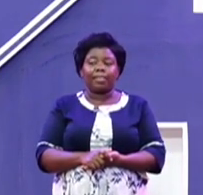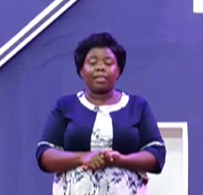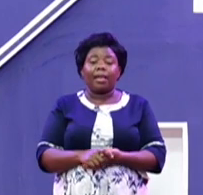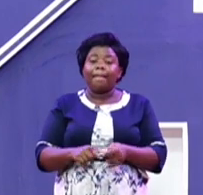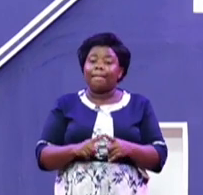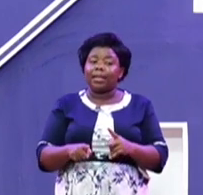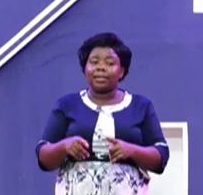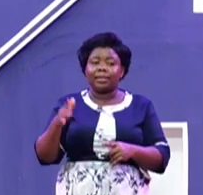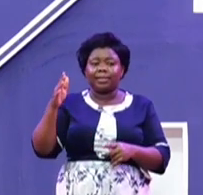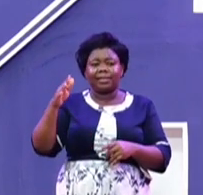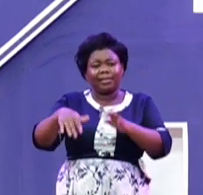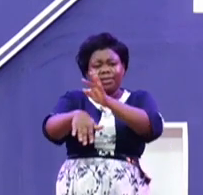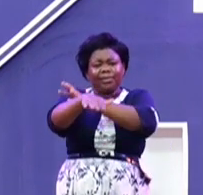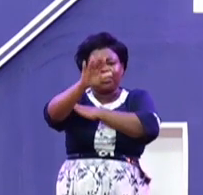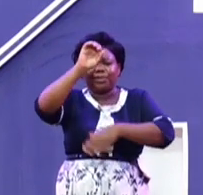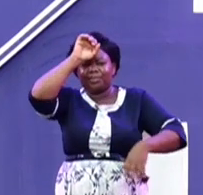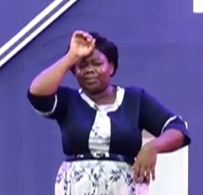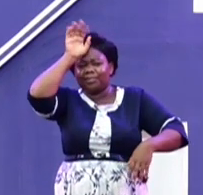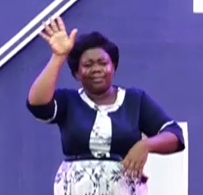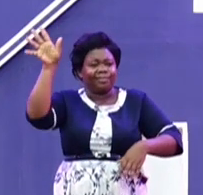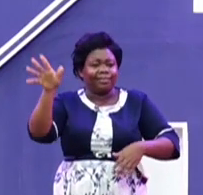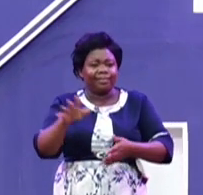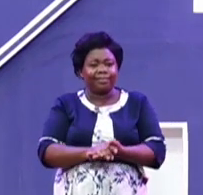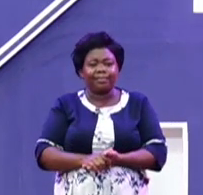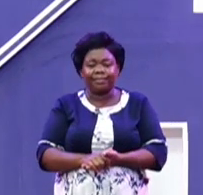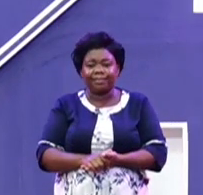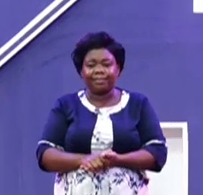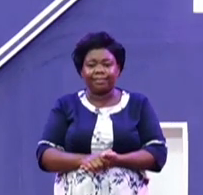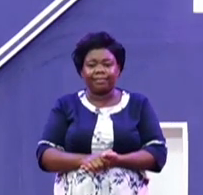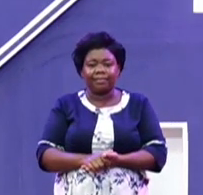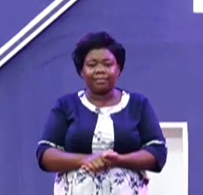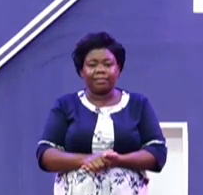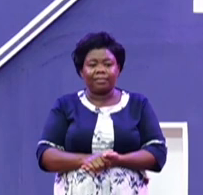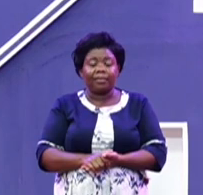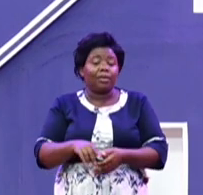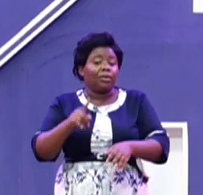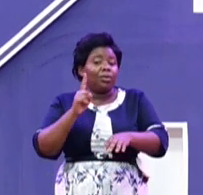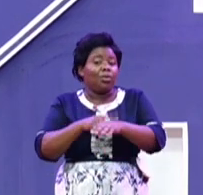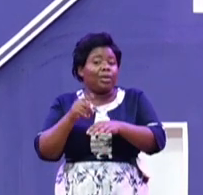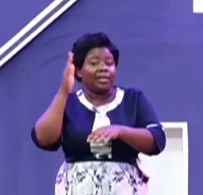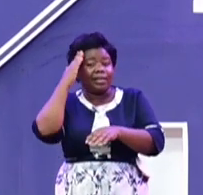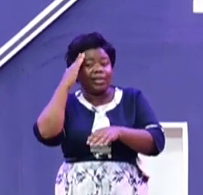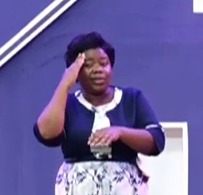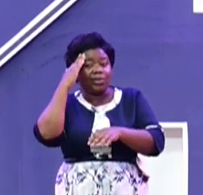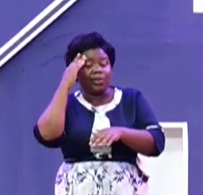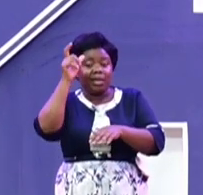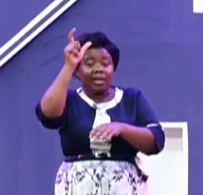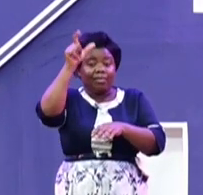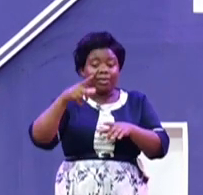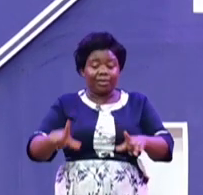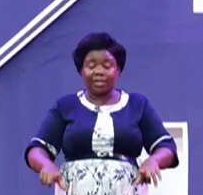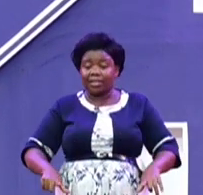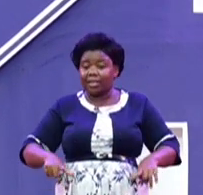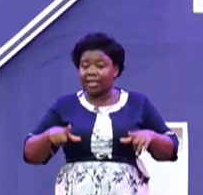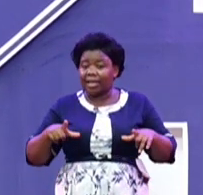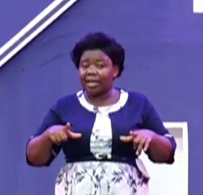mukimanyi nti Katonda yeewunyisa. But do you know that God is so marvelous? Bwe yamanya nti obulamu bw'omuntu